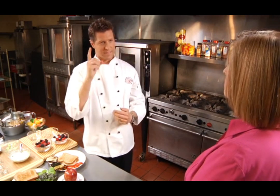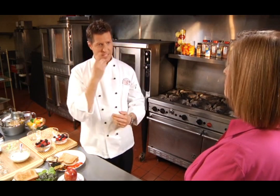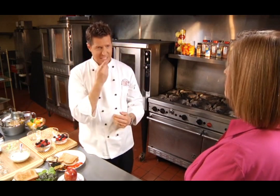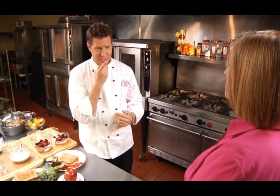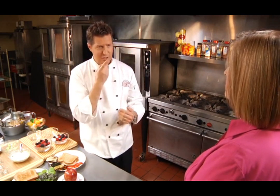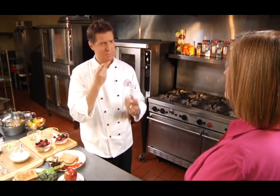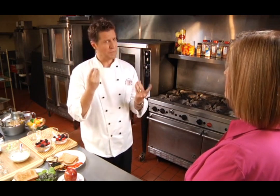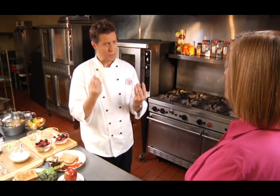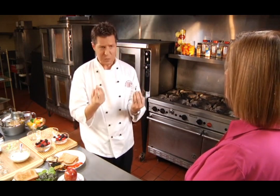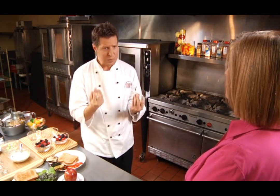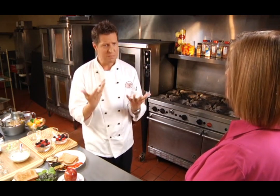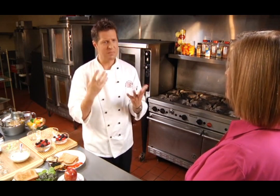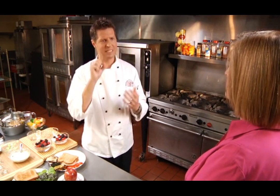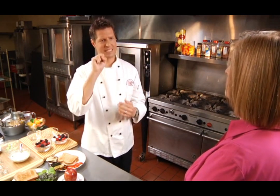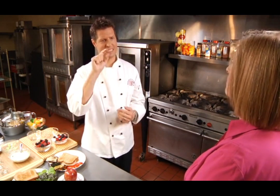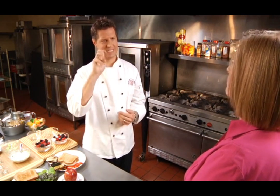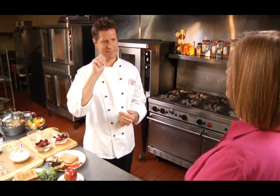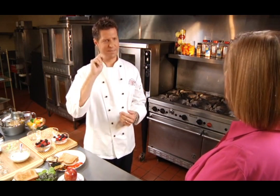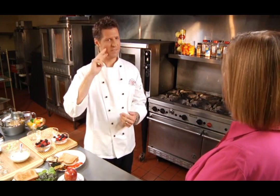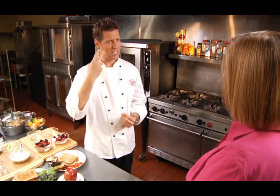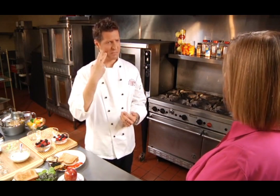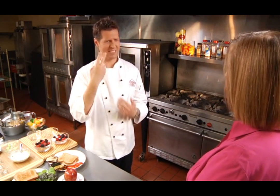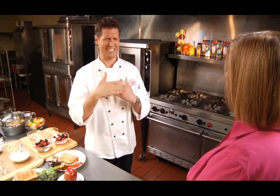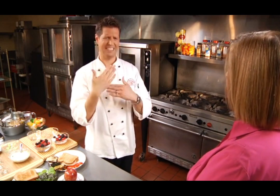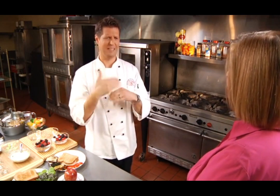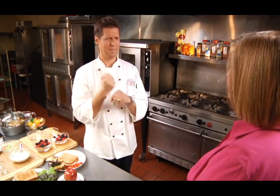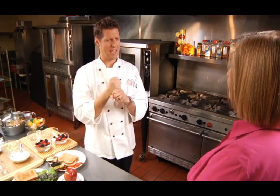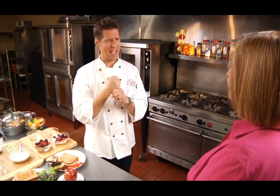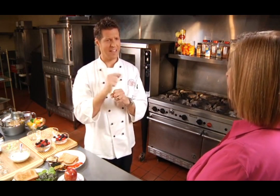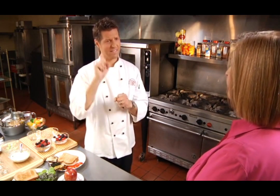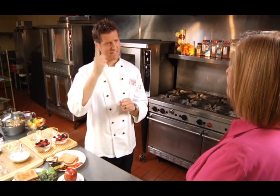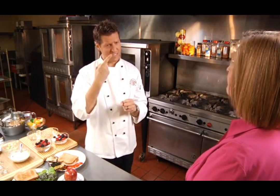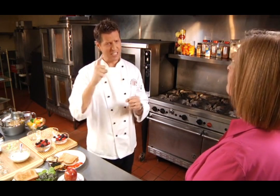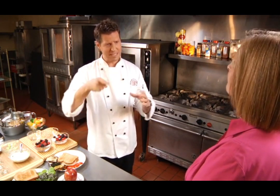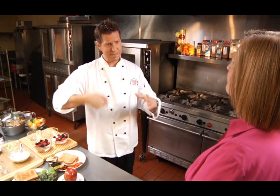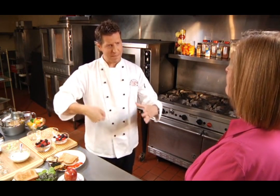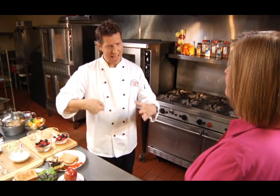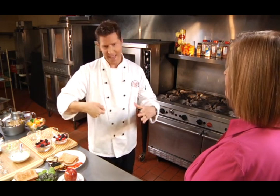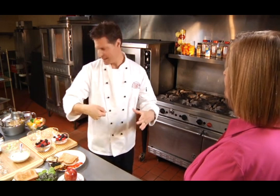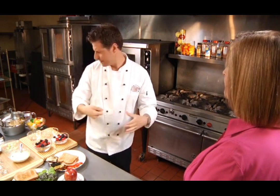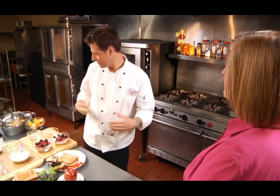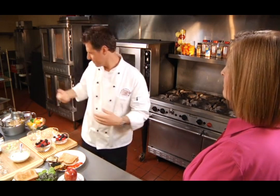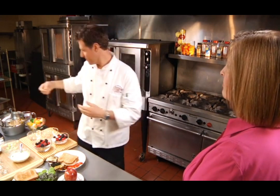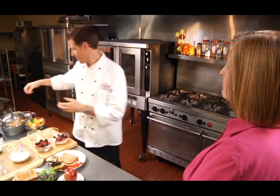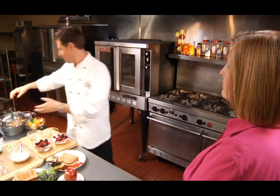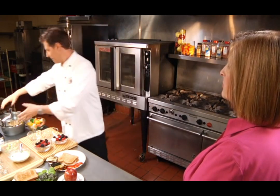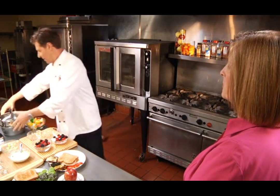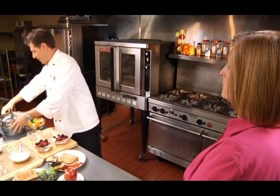For dinner, you can add steamed vegetables. It is easy to make. First, you need a pan.